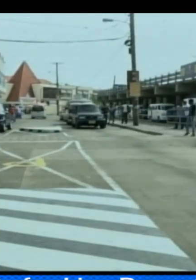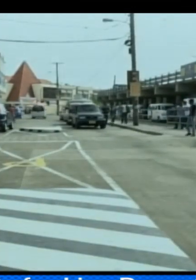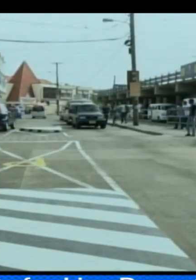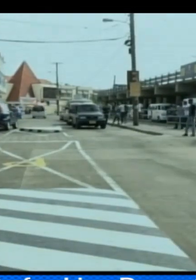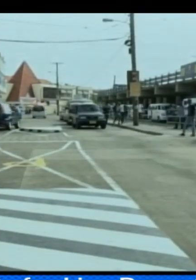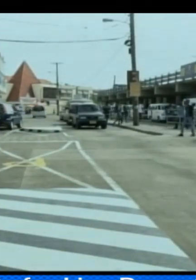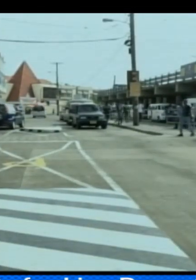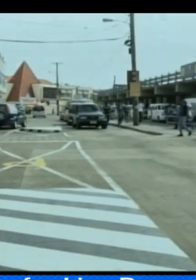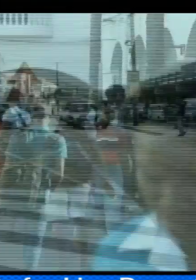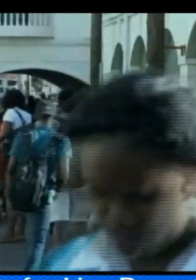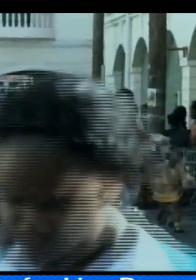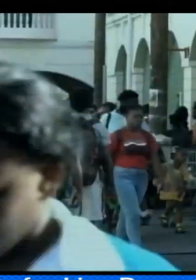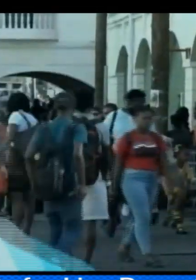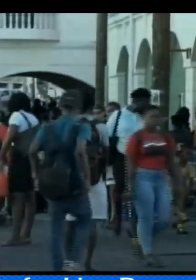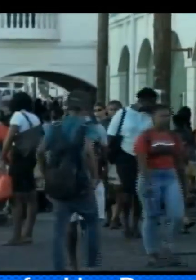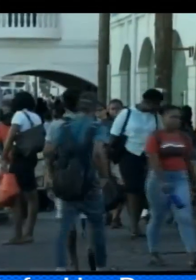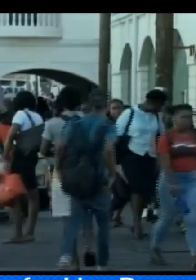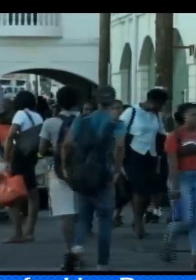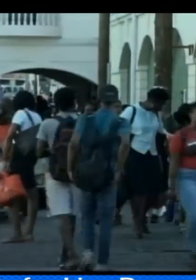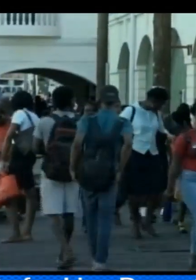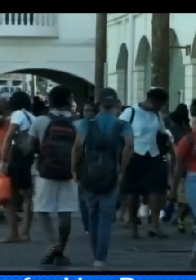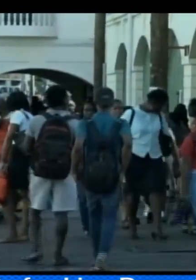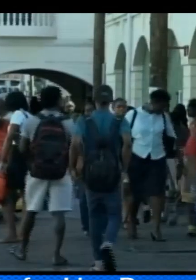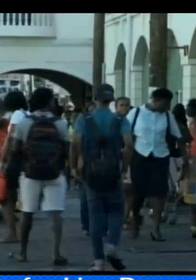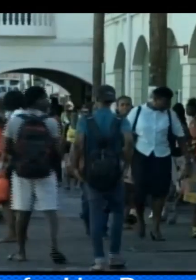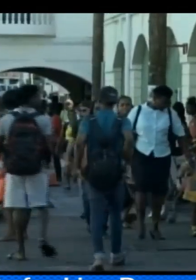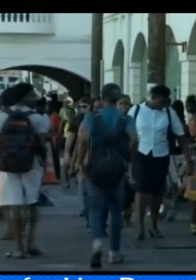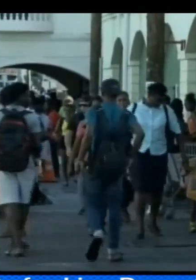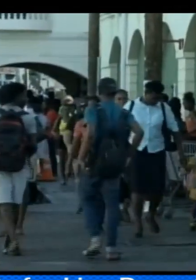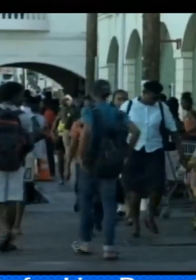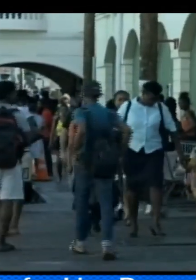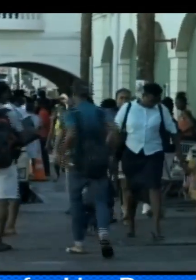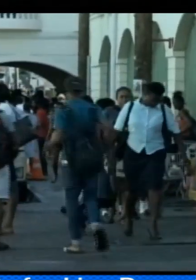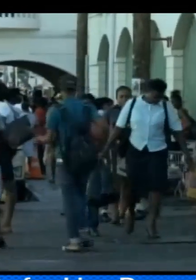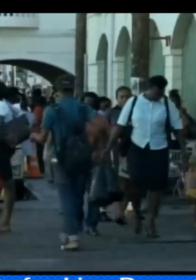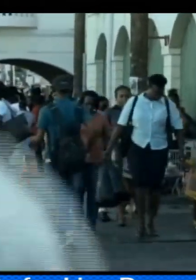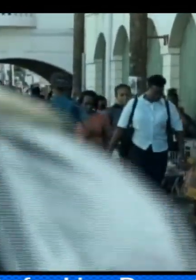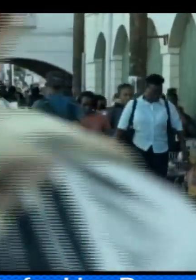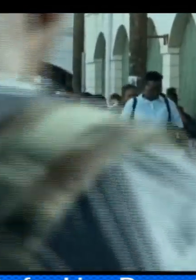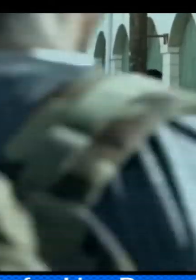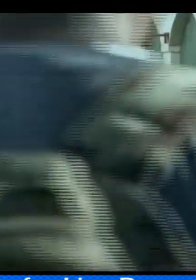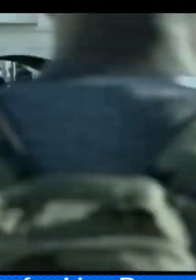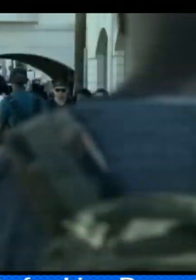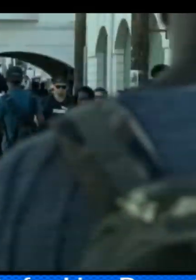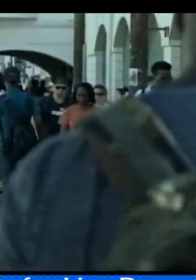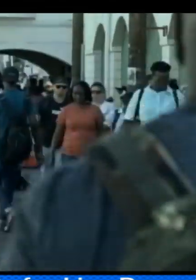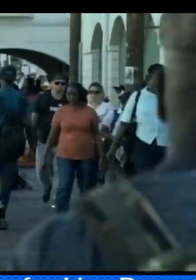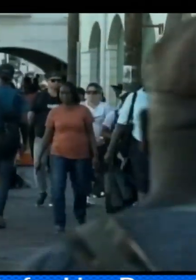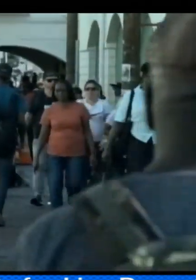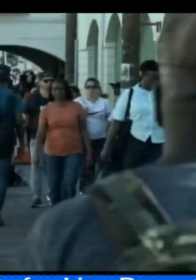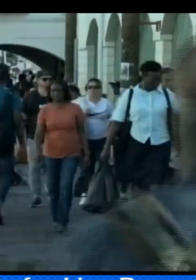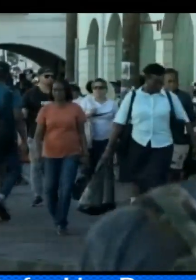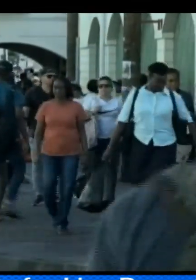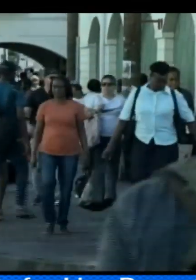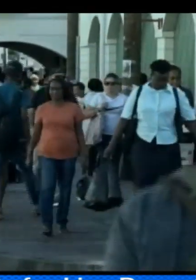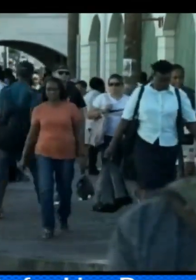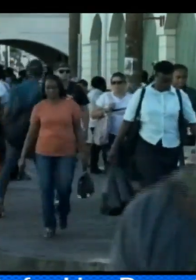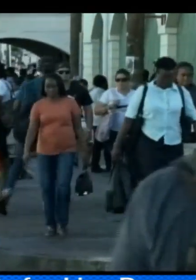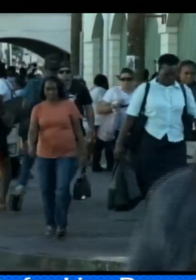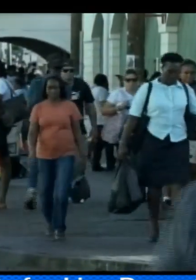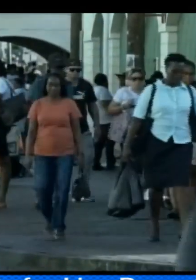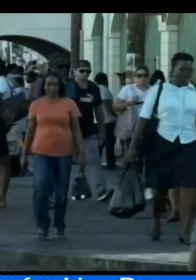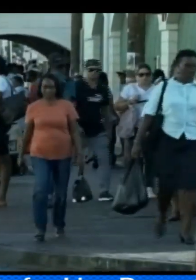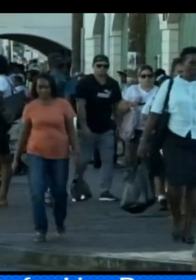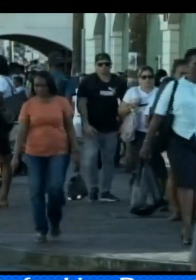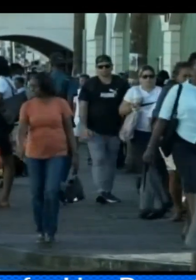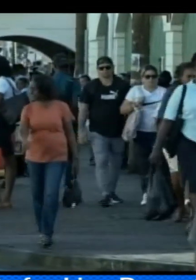to protect themselves. Dr. Sean Charles, head of the Ministry of Health's Epidemiological and Surveillance Units, says there are some simple